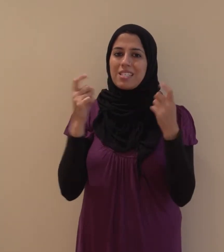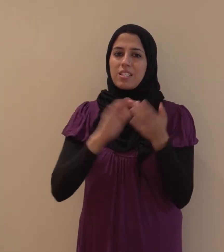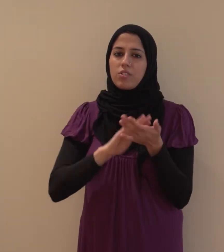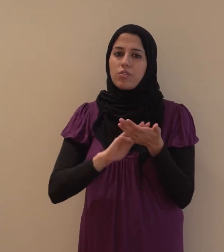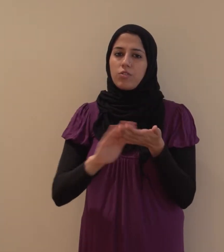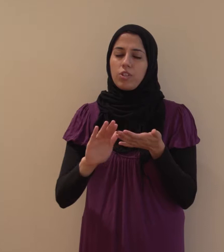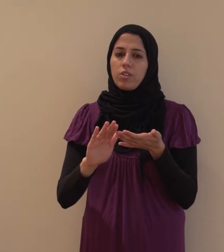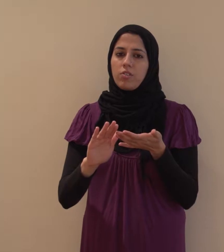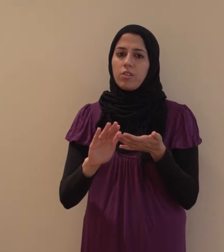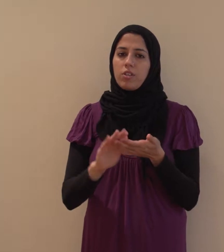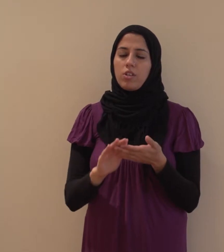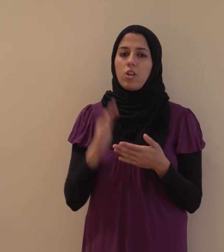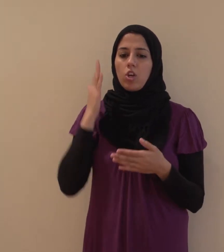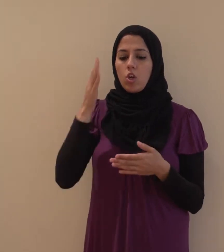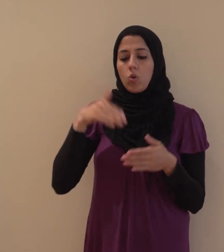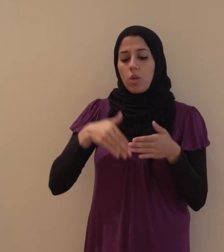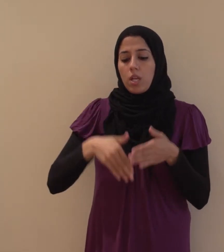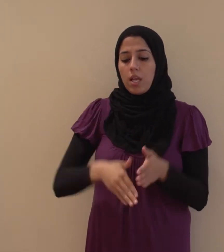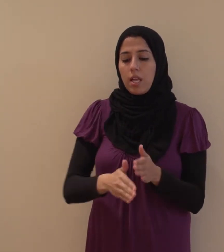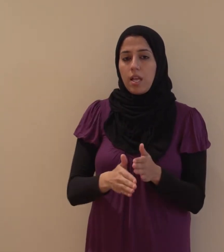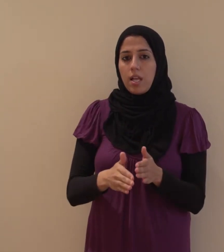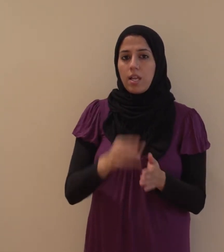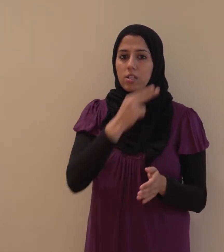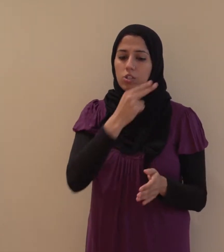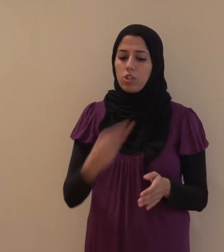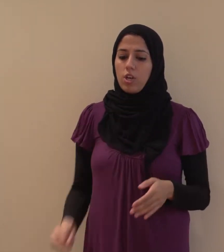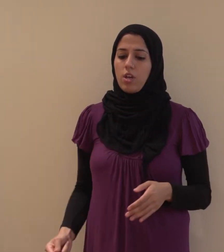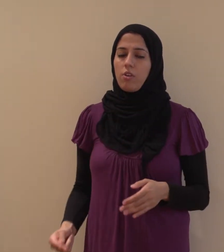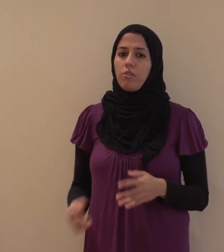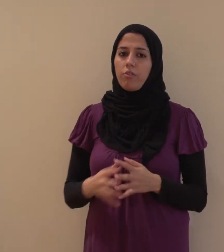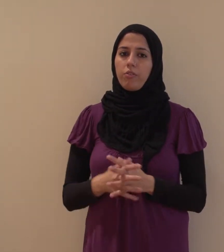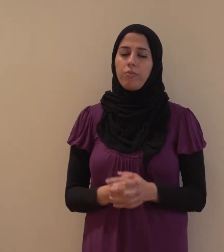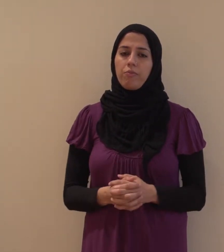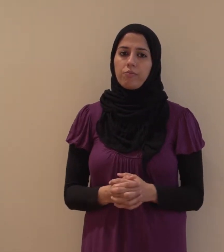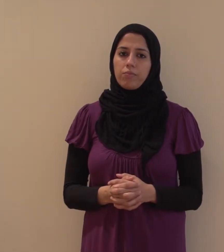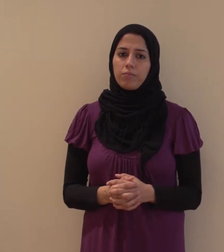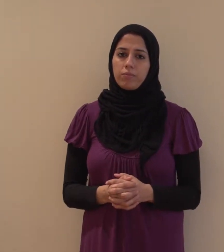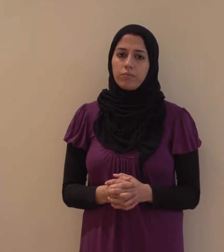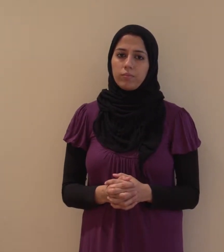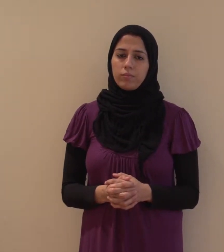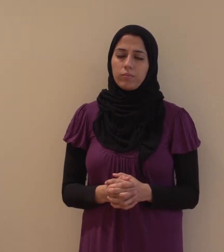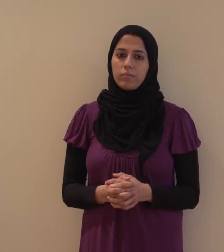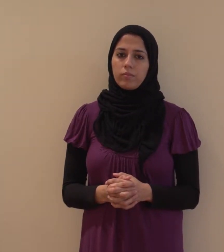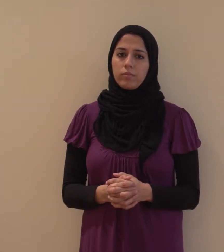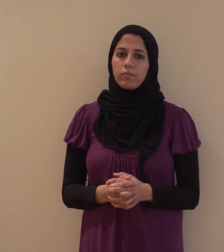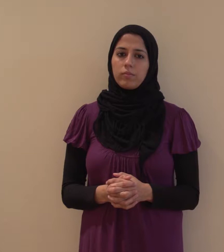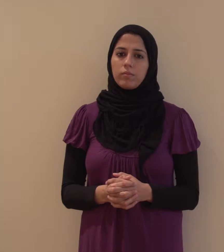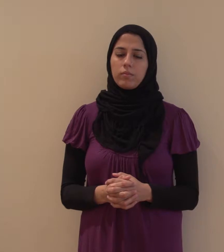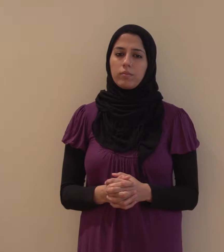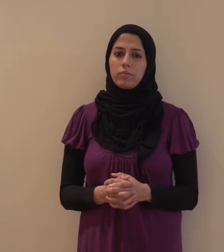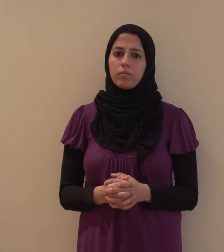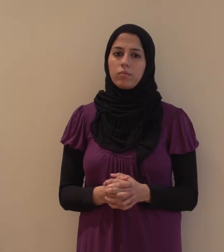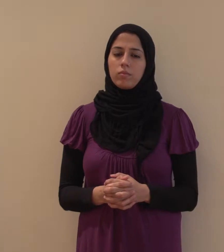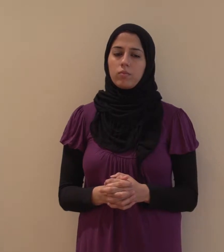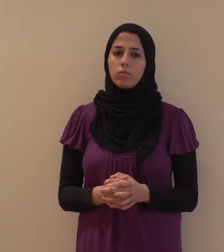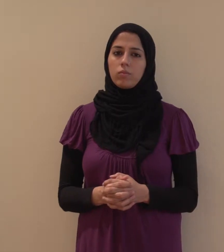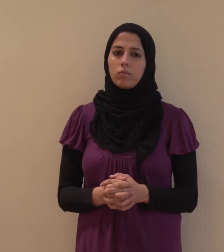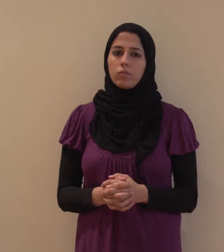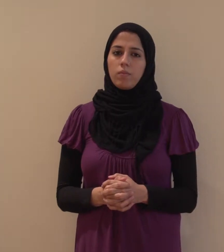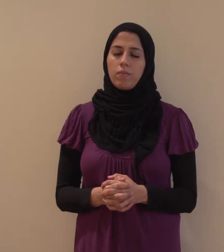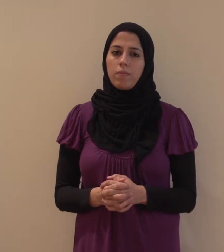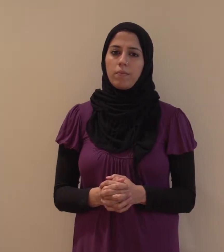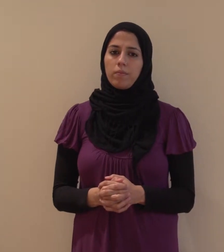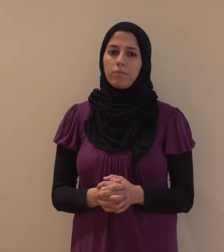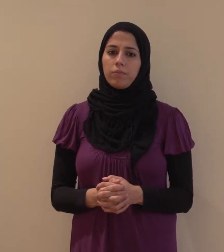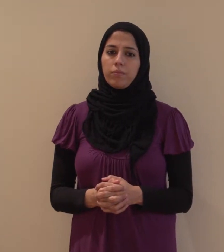Ameen. So my brothers and sisters, we can see a huge warning in this very small hadith which the Prophet sallallahu